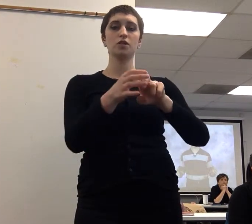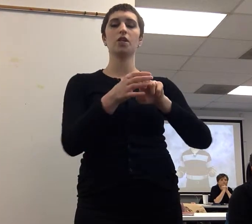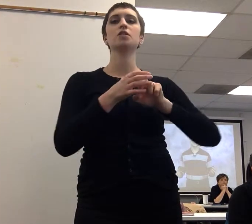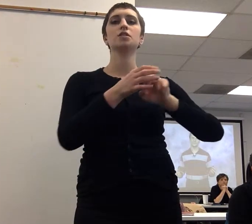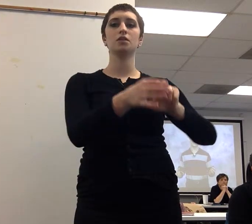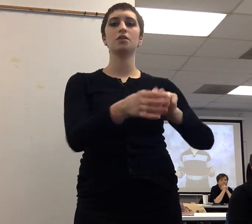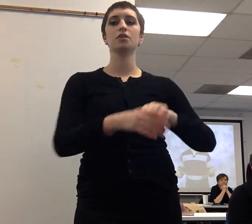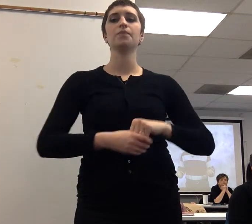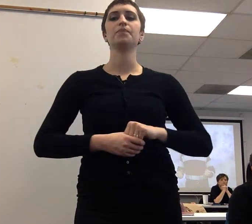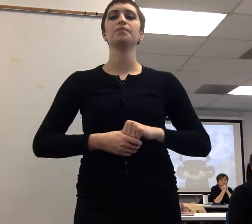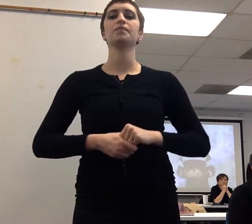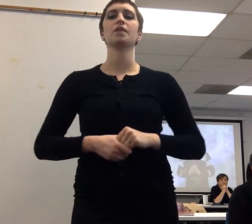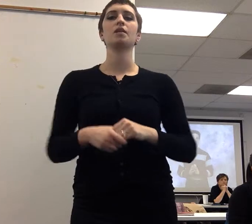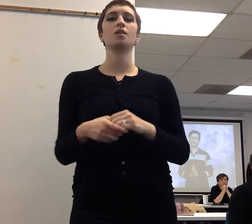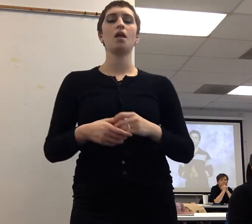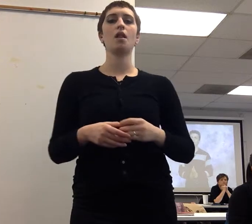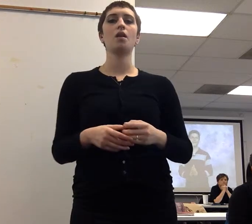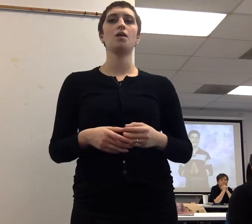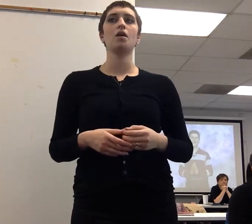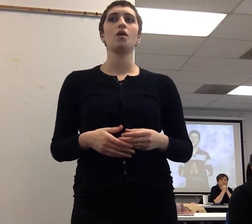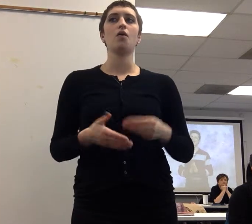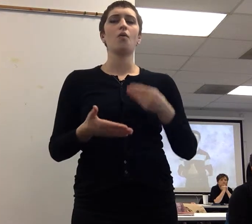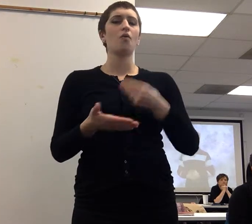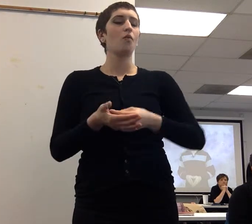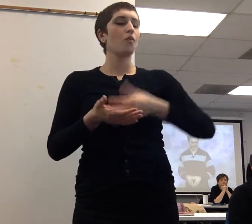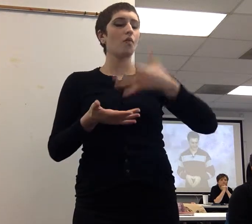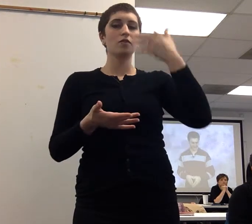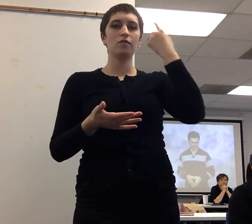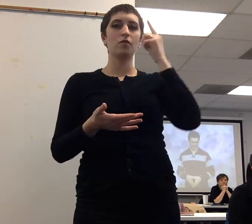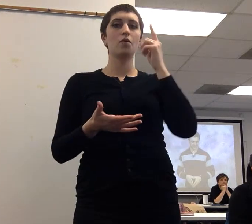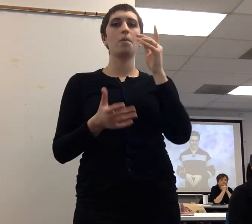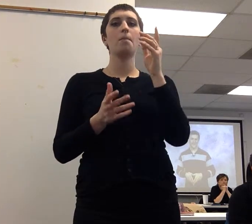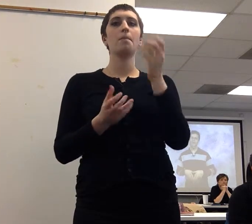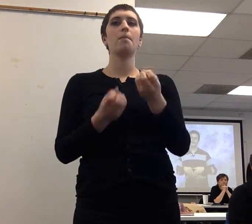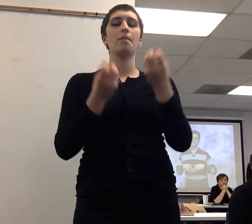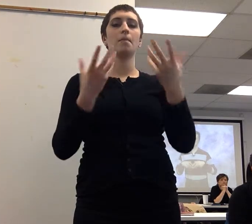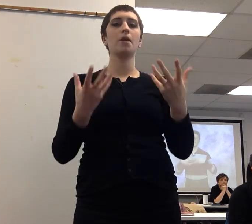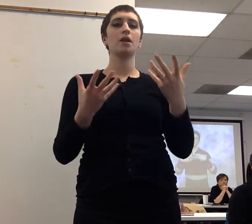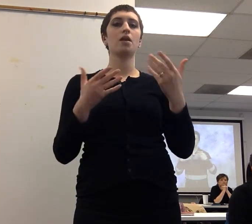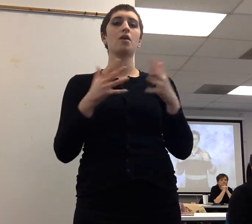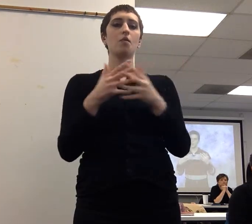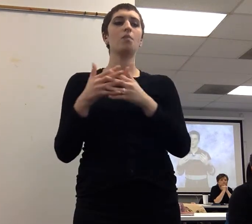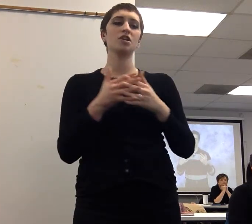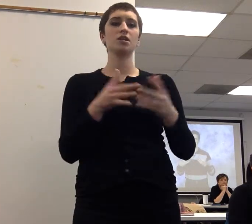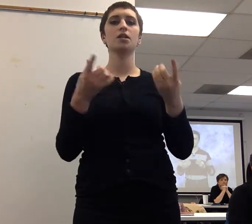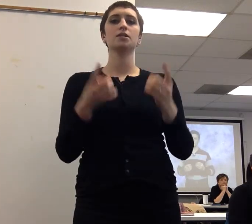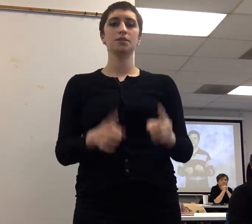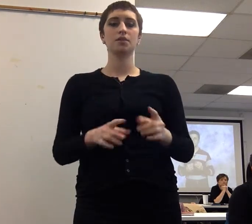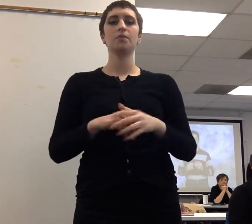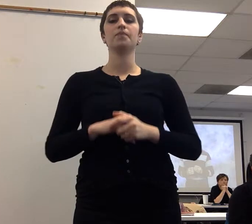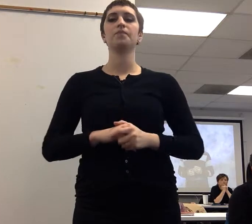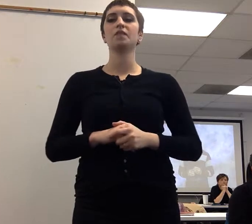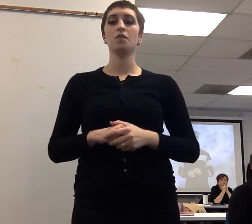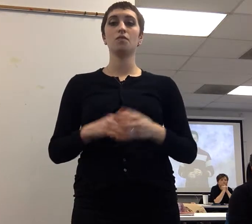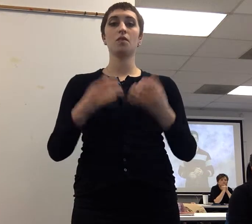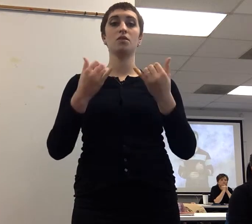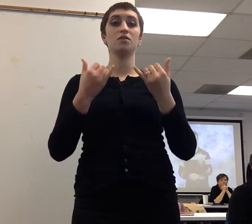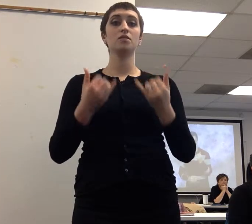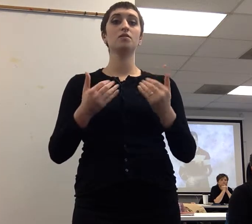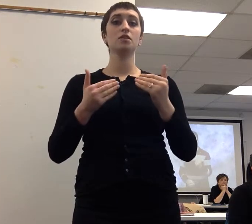many Americans, they were living the high life. And this progress came